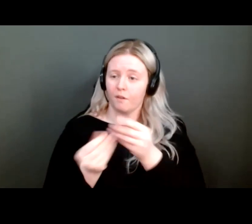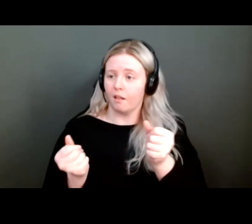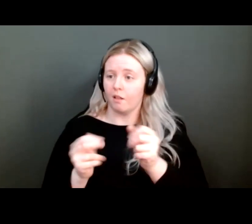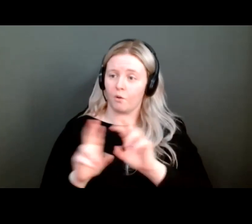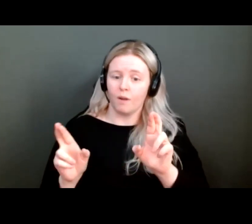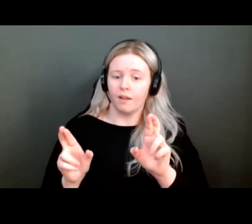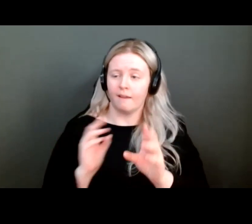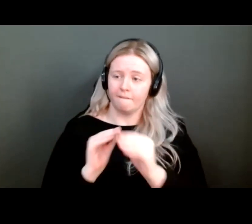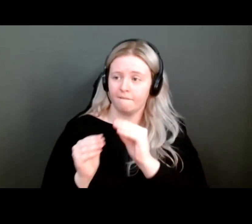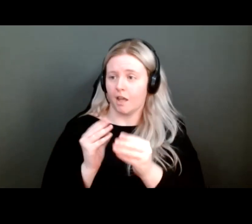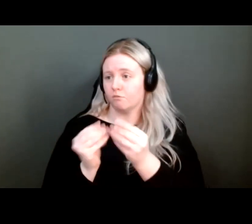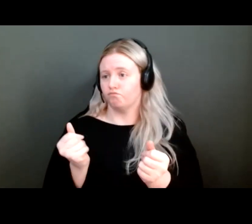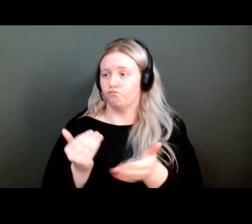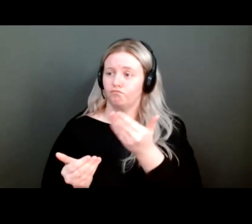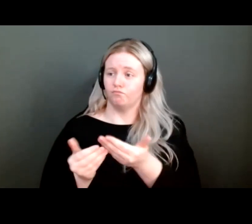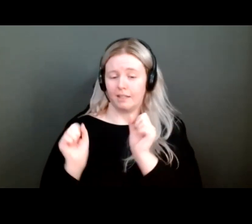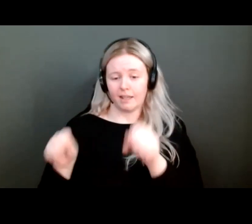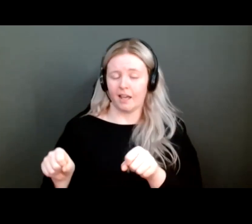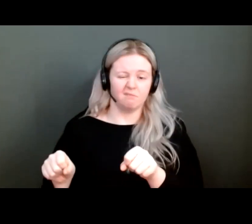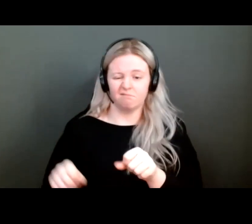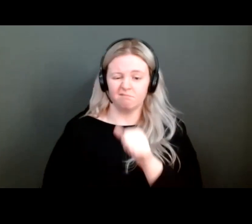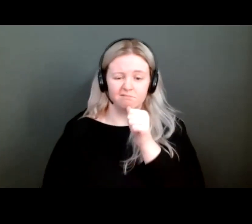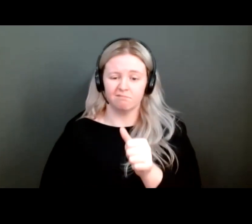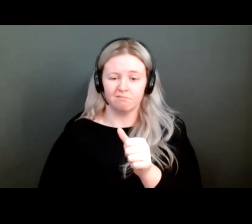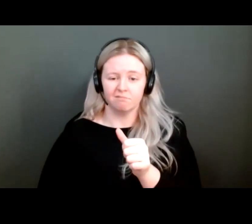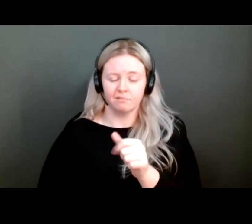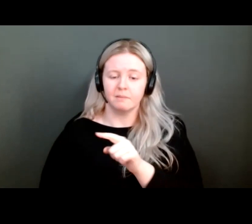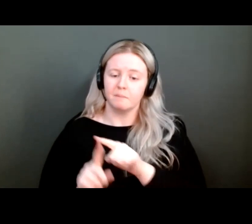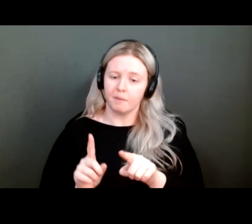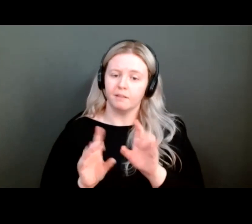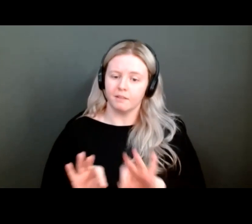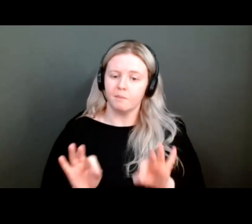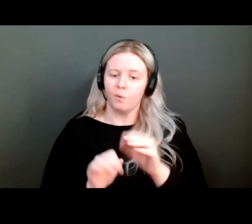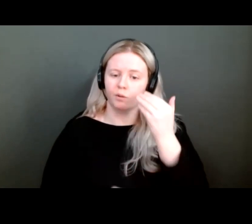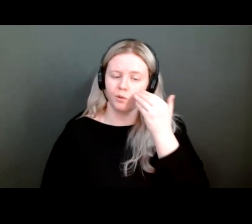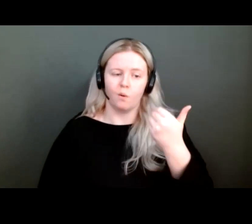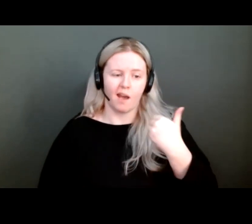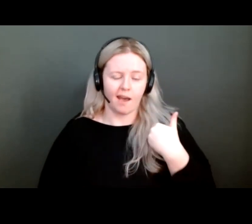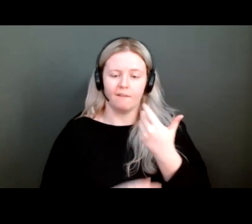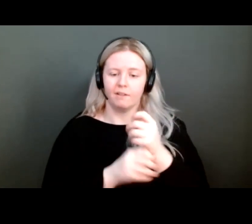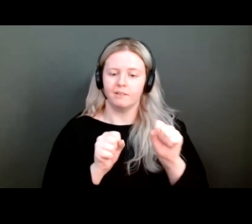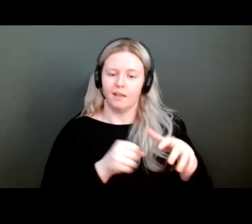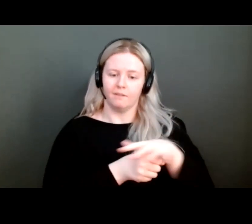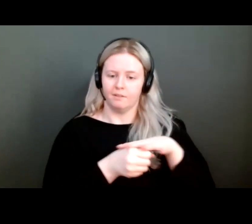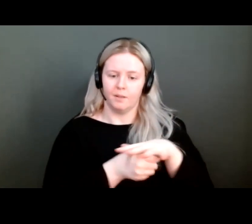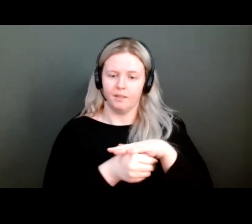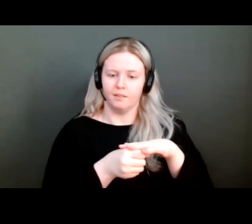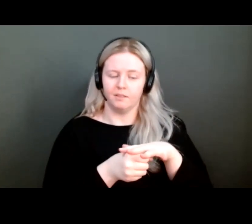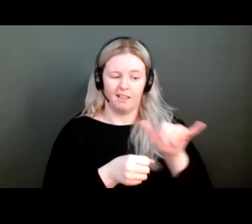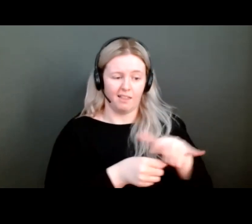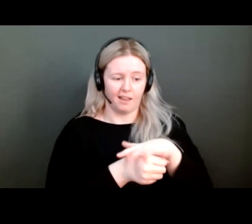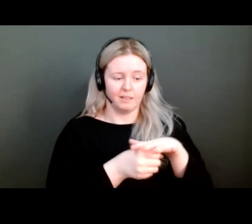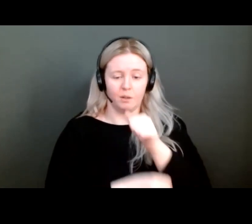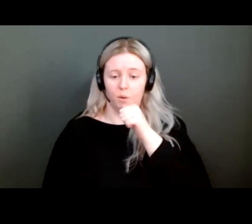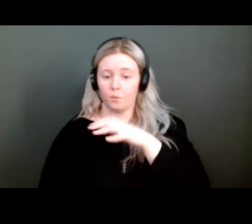easy fix. We need to know there is a safe space, a space where women